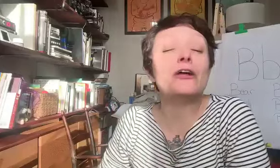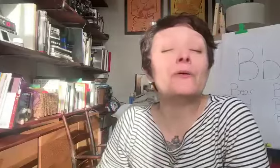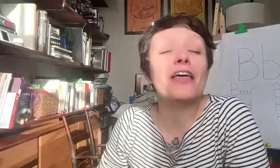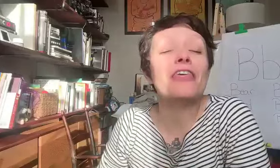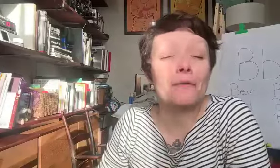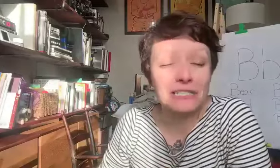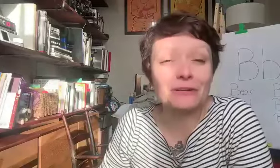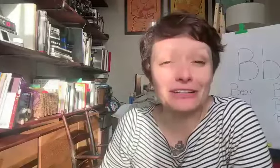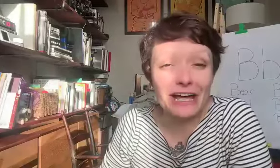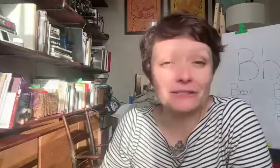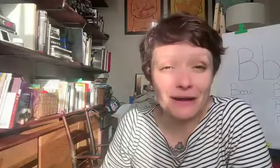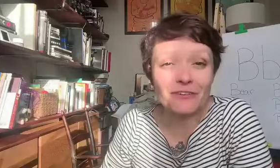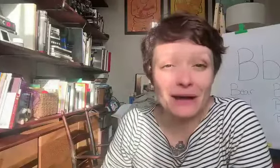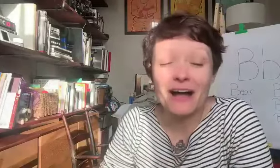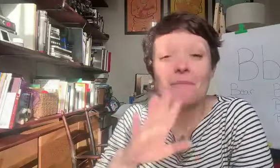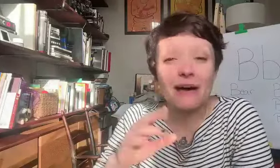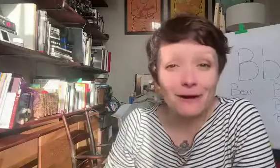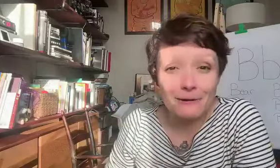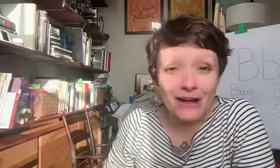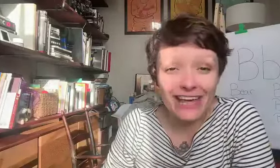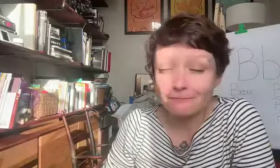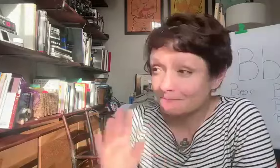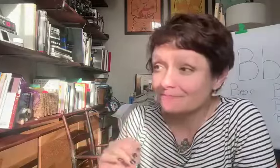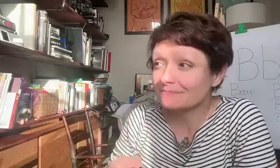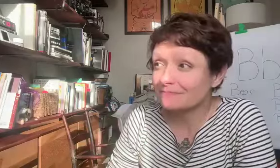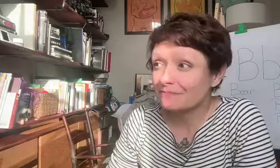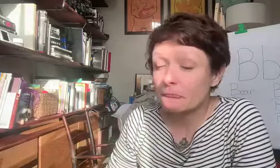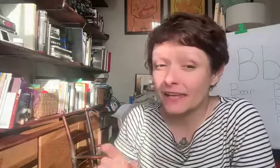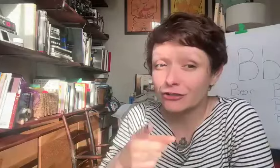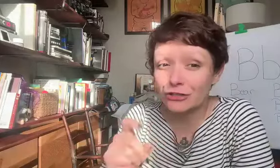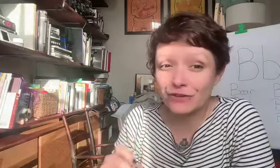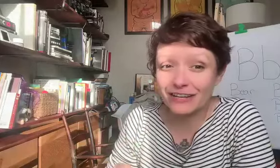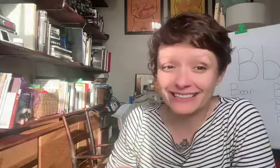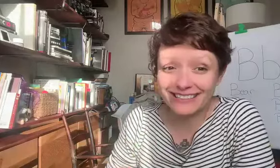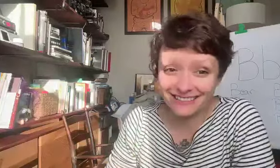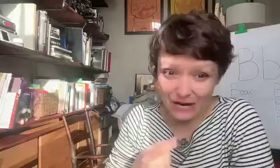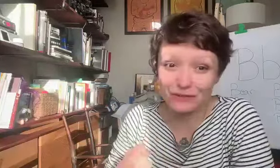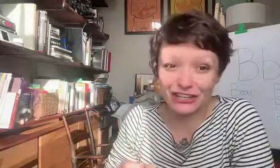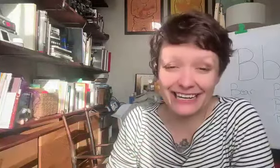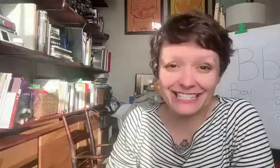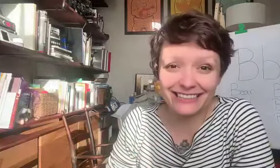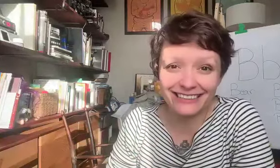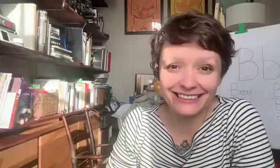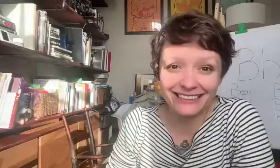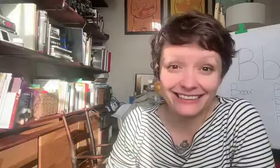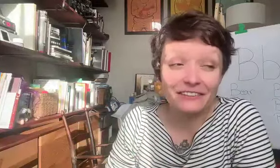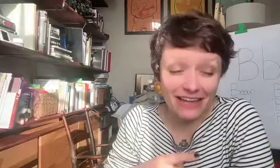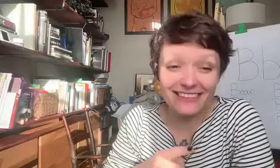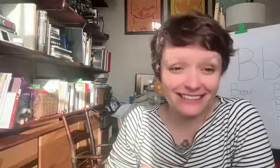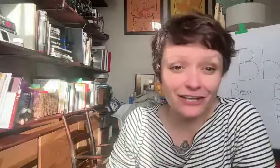They knew that was meant for them. Best part about that, there's two other kids. They were looking at you. They think that's also